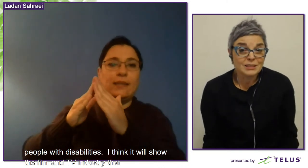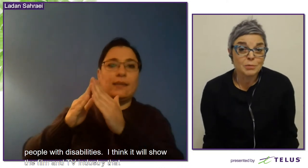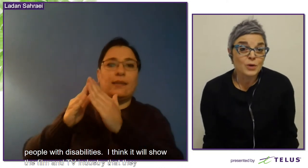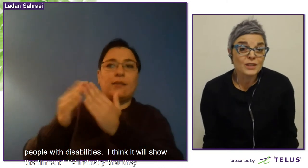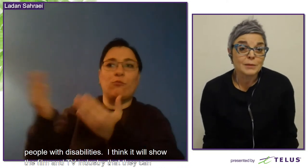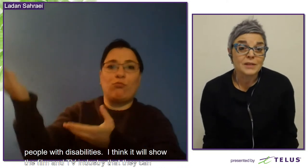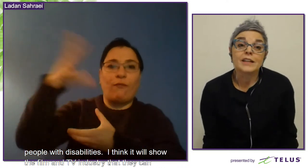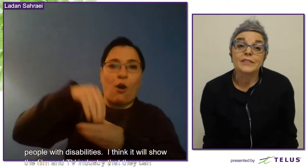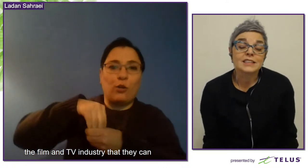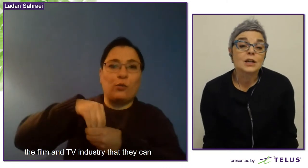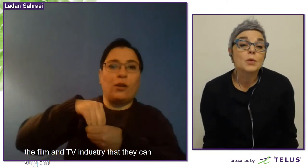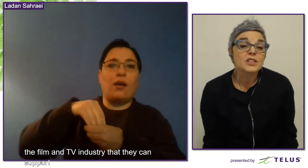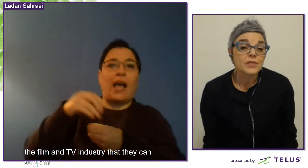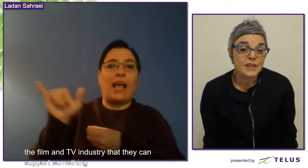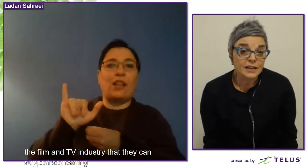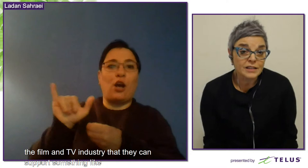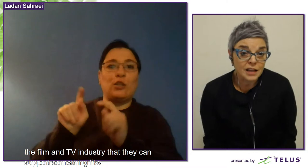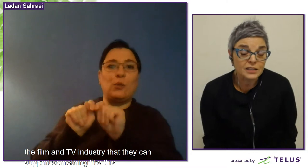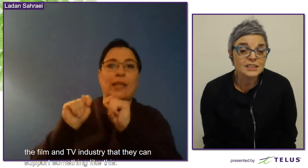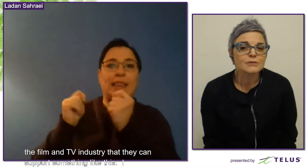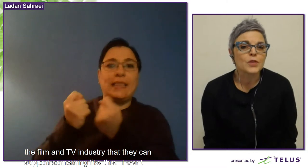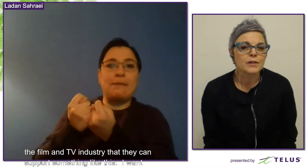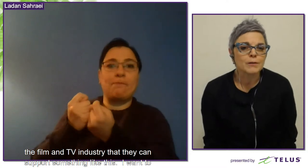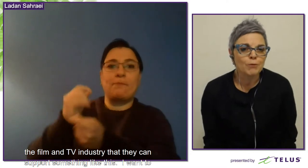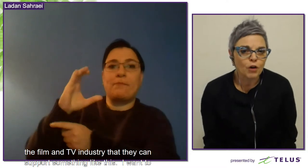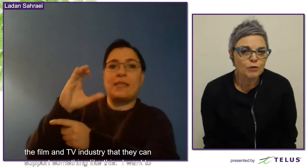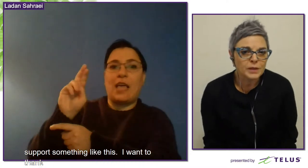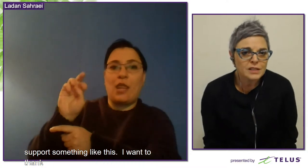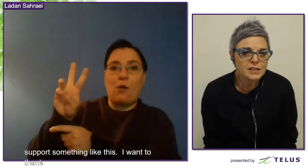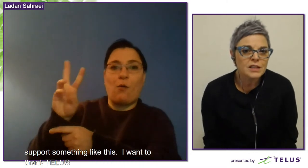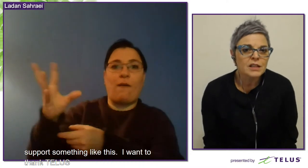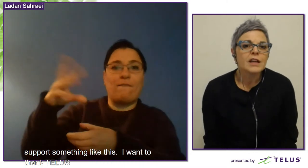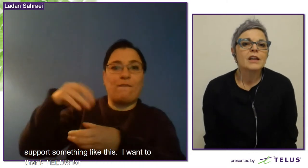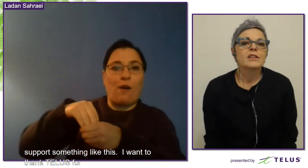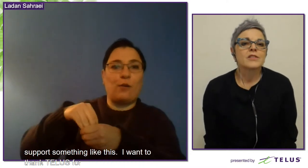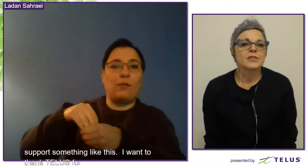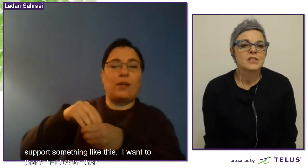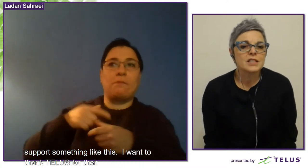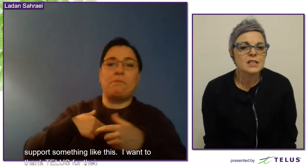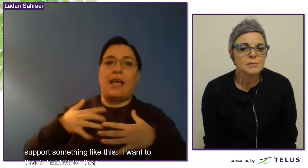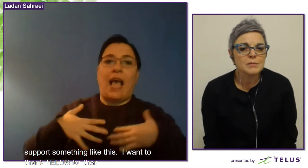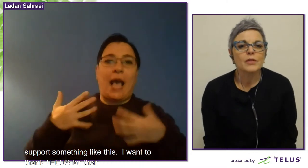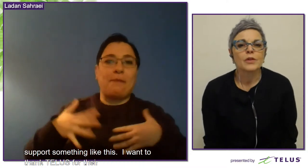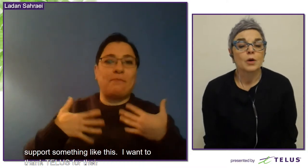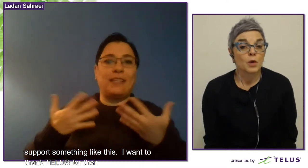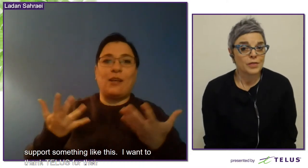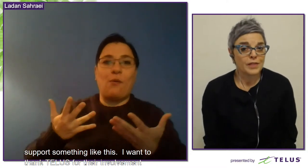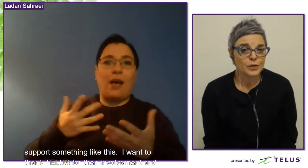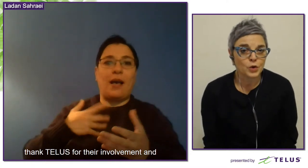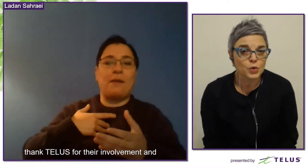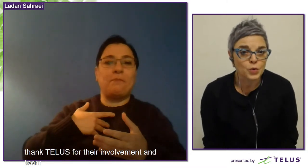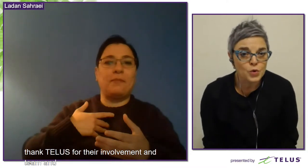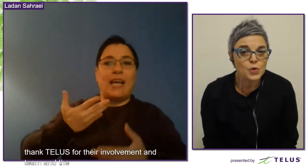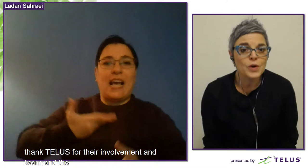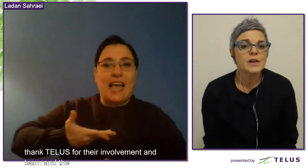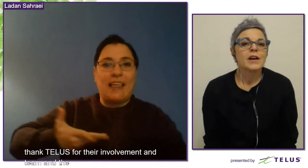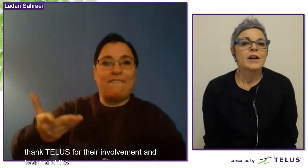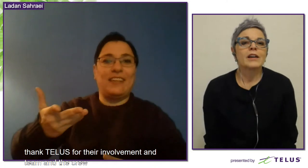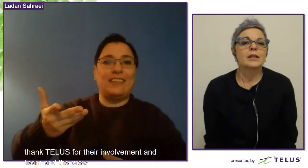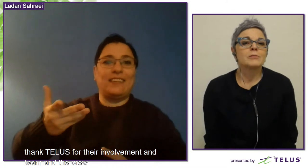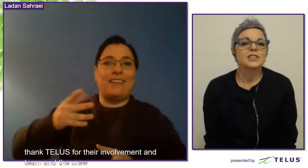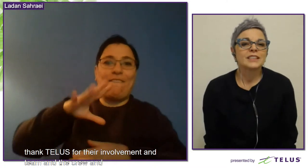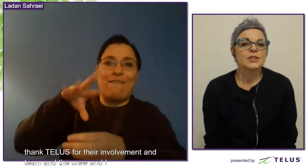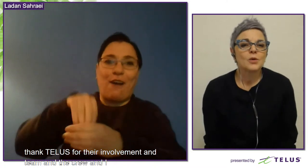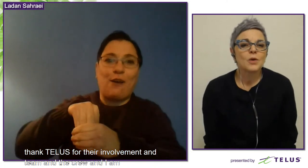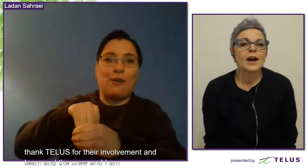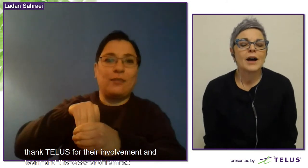they can support something like this. I want to thank TELUS for their involvement and their team, and I want to thank the crew.